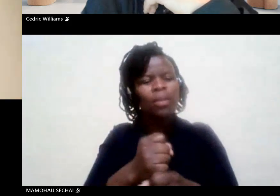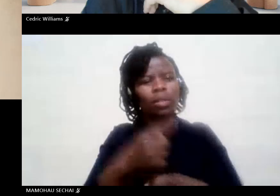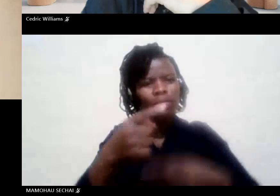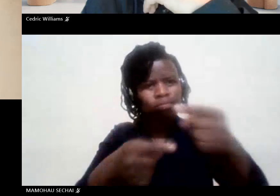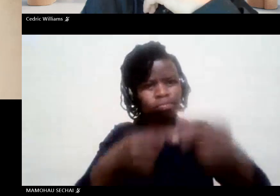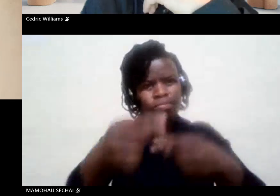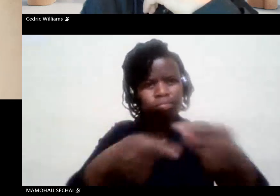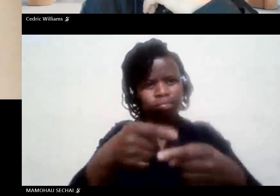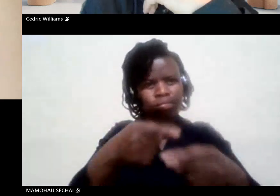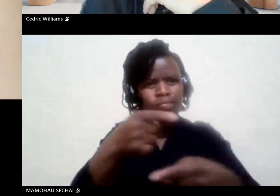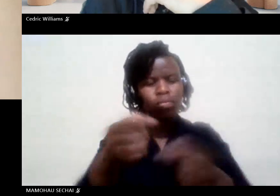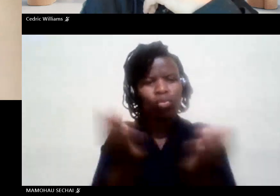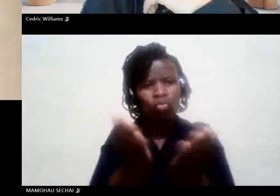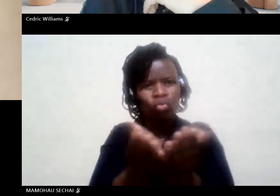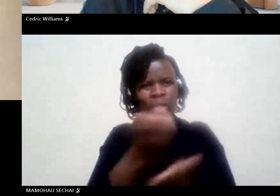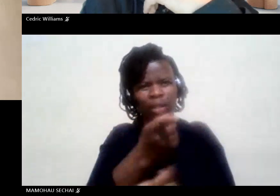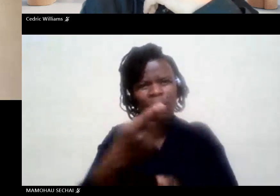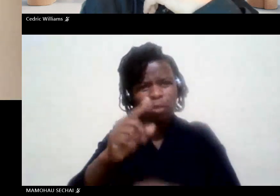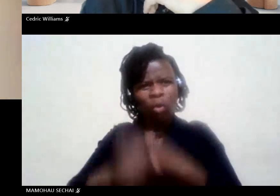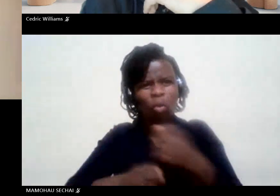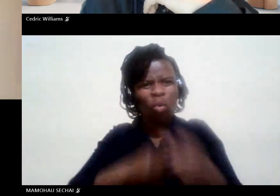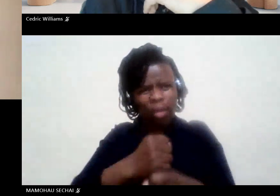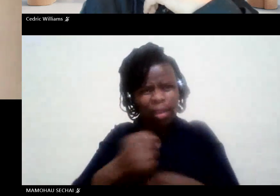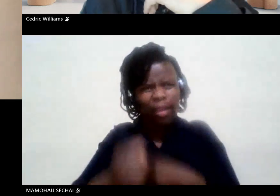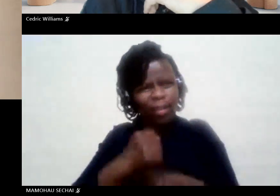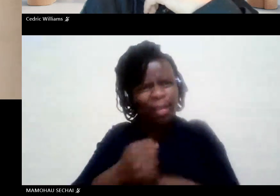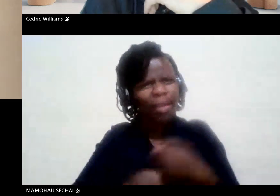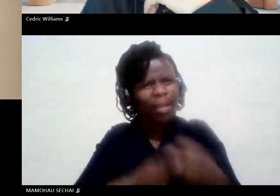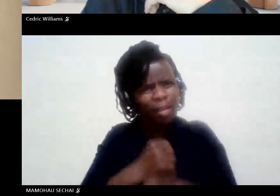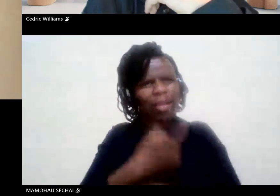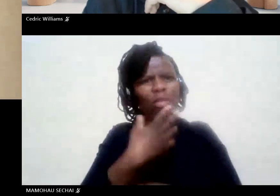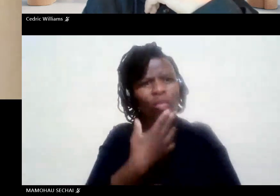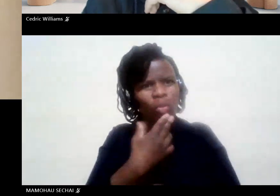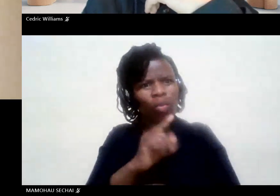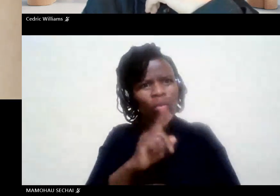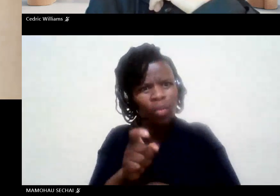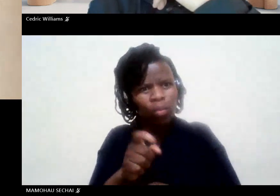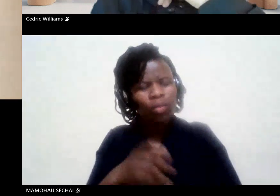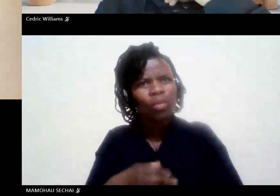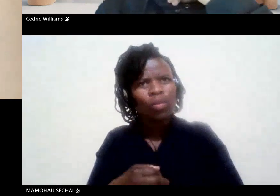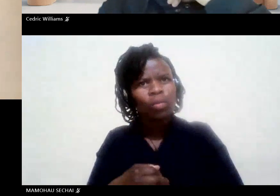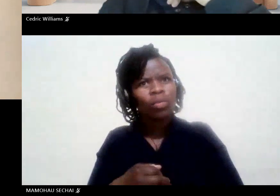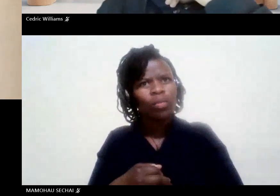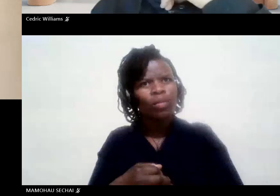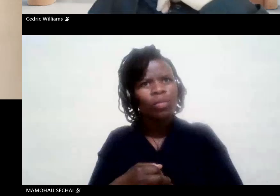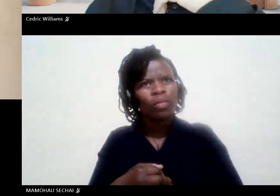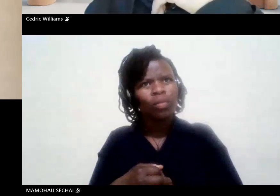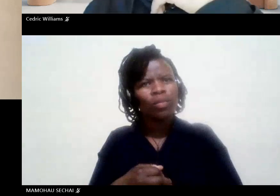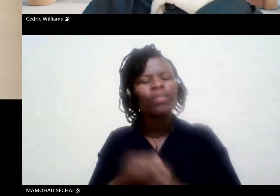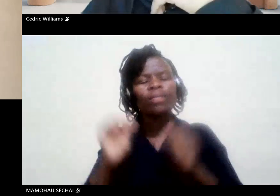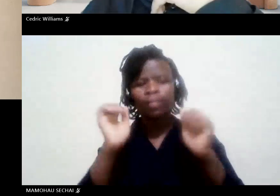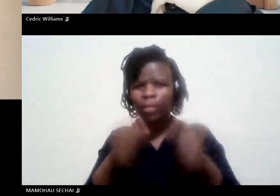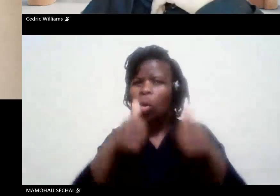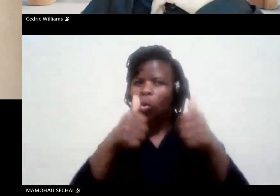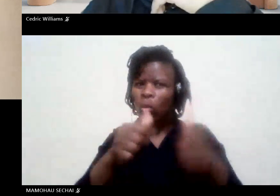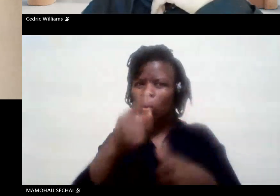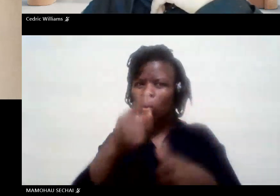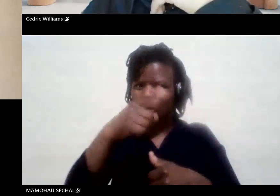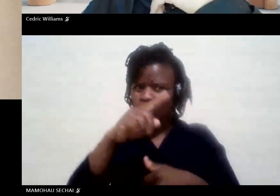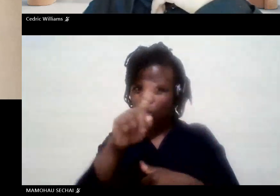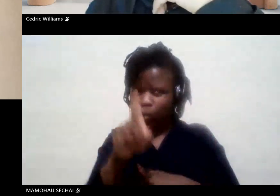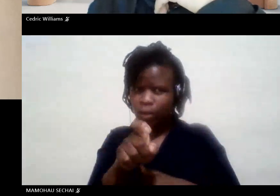question. What was sustaining, what was keeping it going? Okay, that's a very good question. And it's a question you can bring